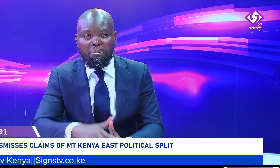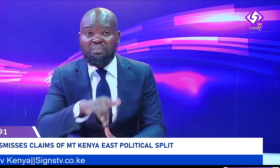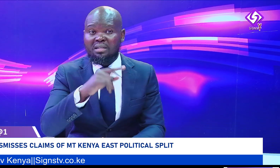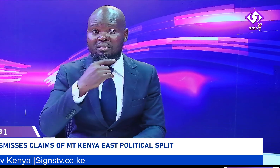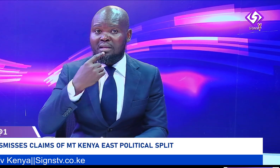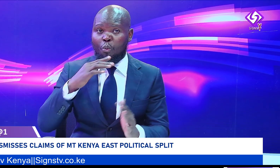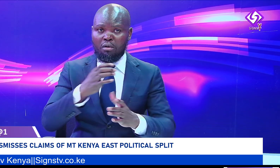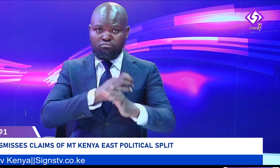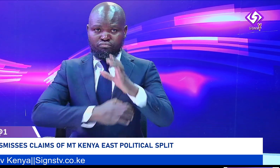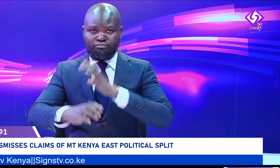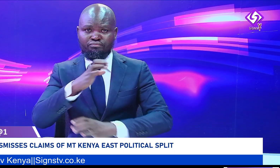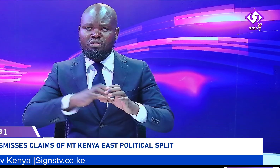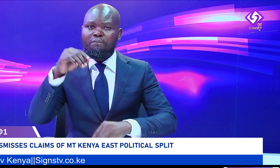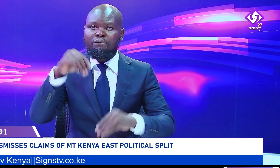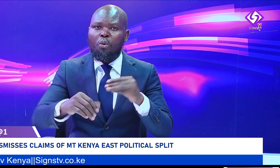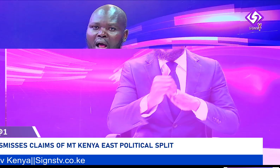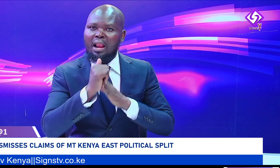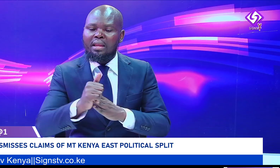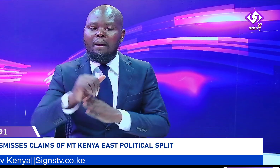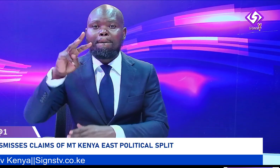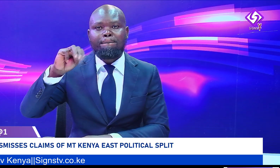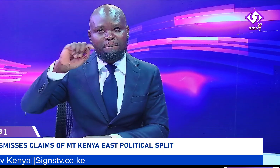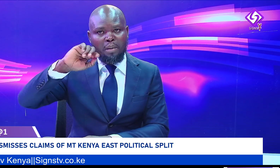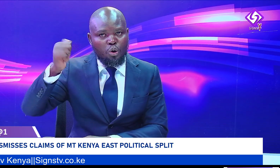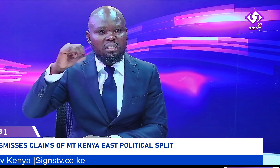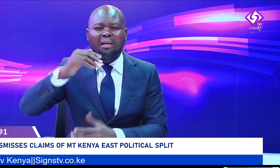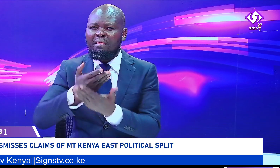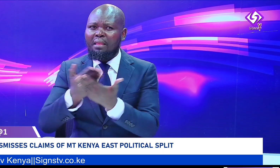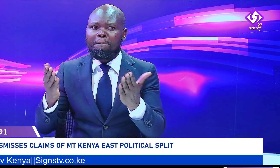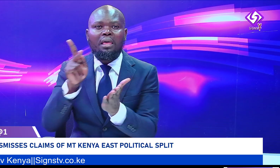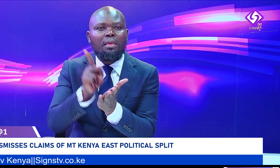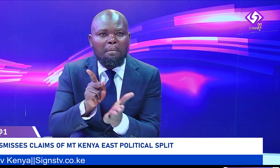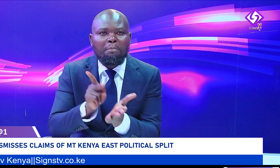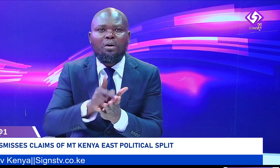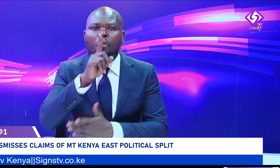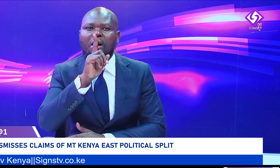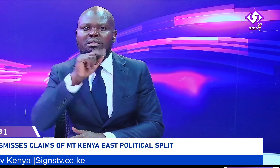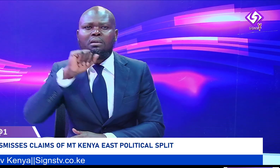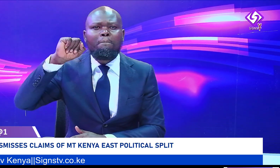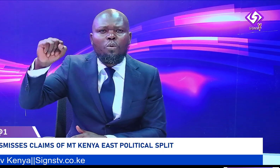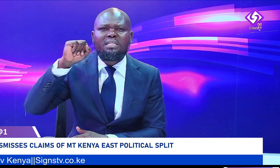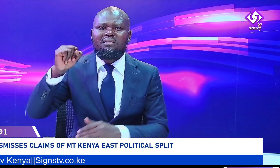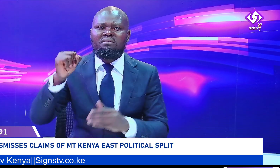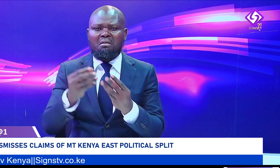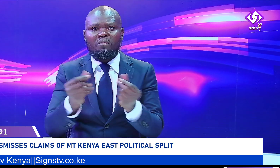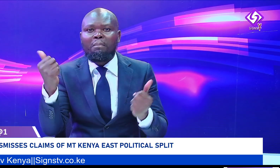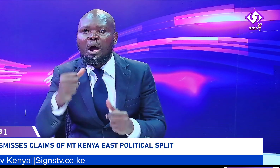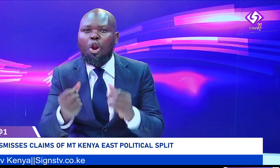increasingly complex political environment. He also criticized elected leaders from Mount Kenya East, accusing them of keeping quiet